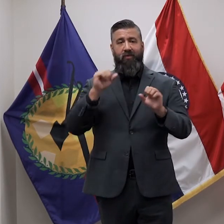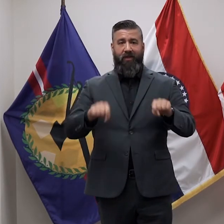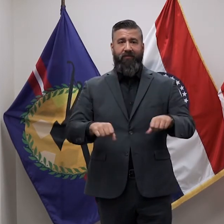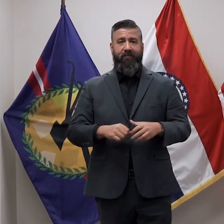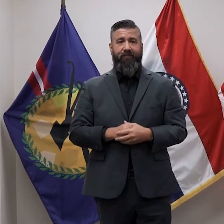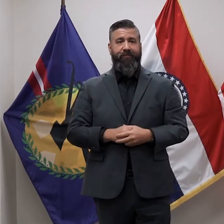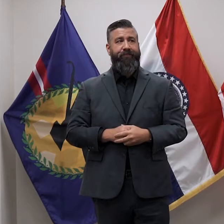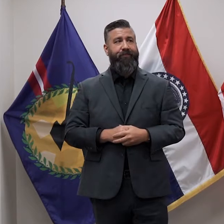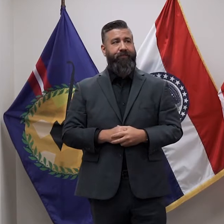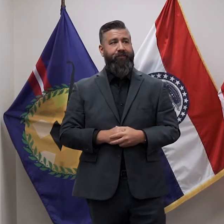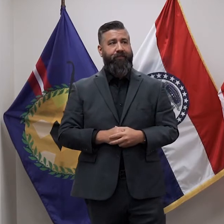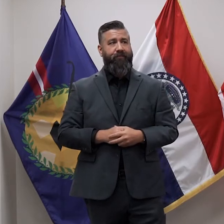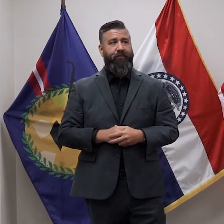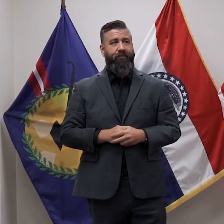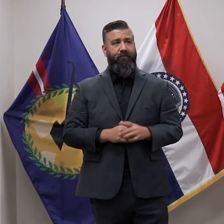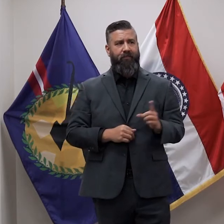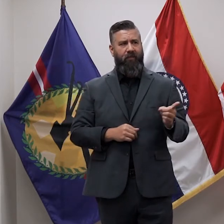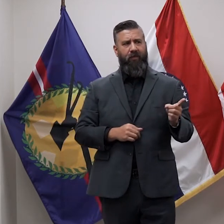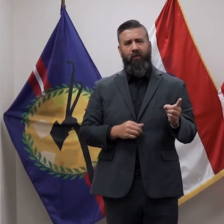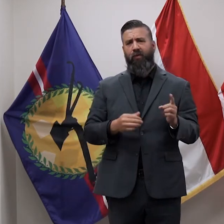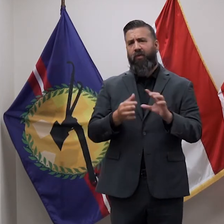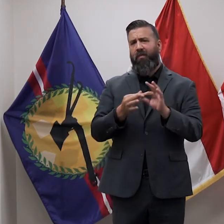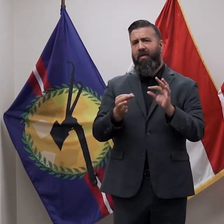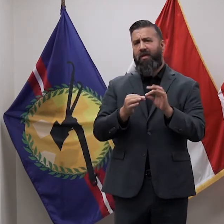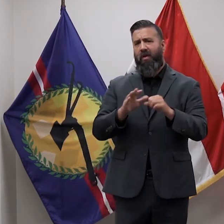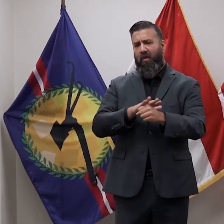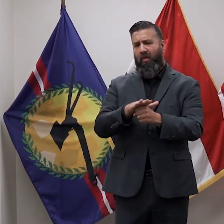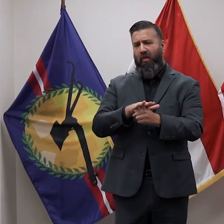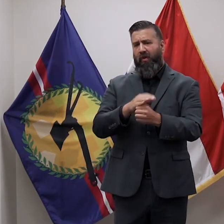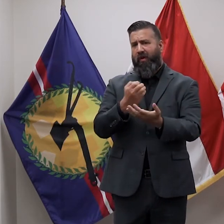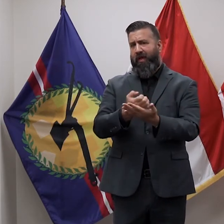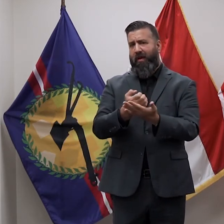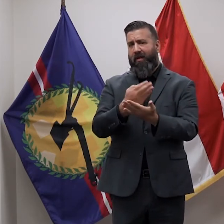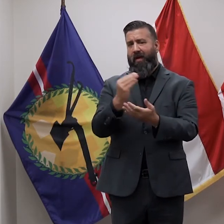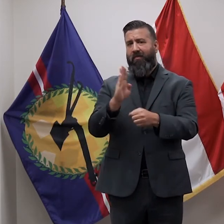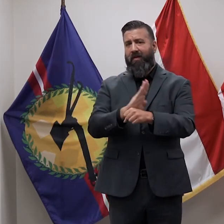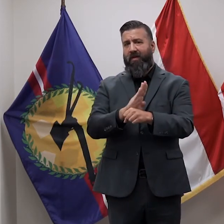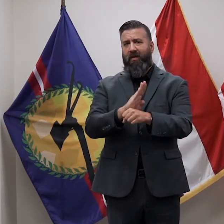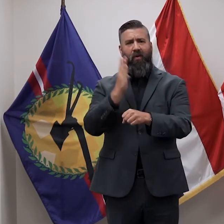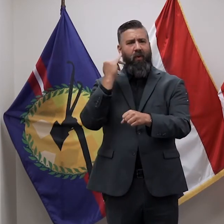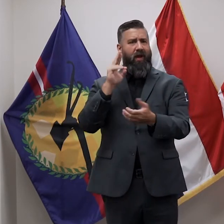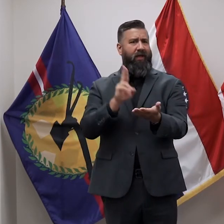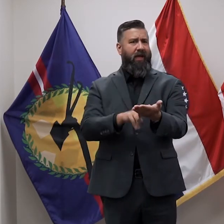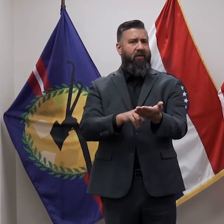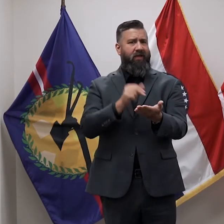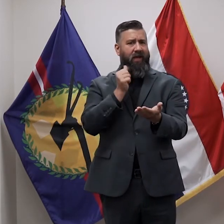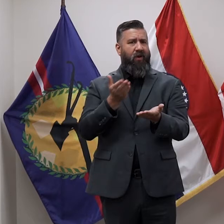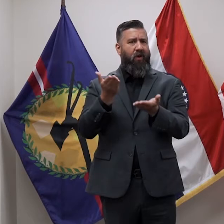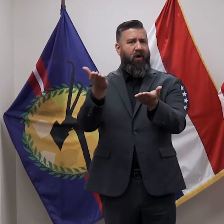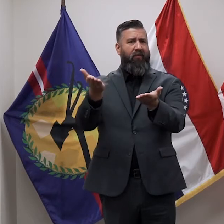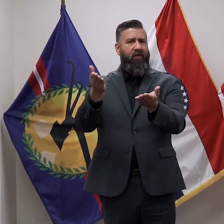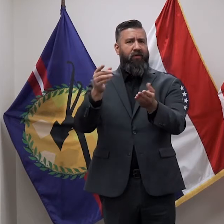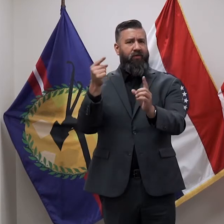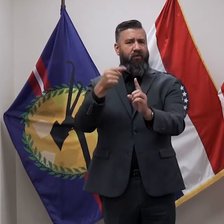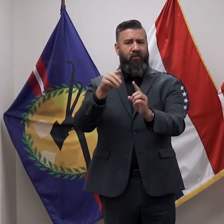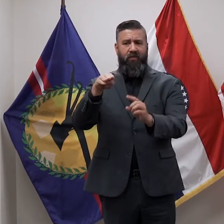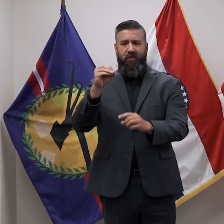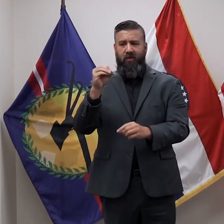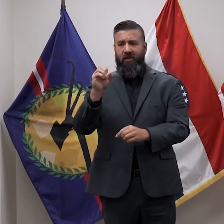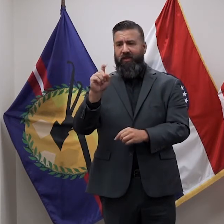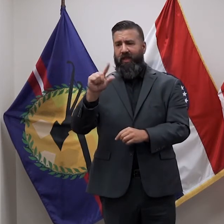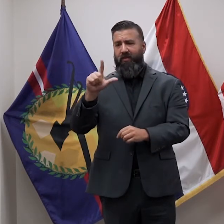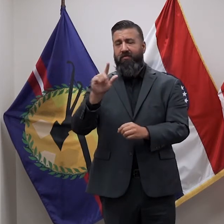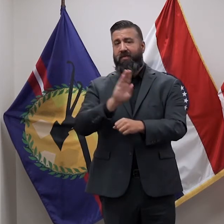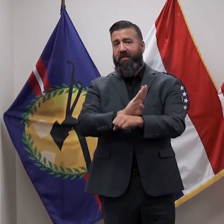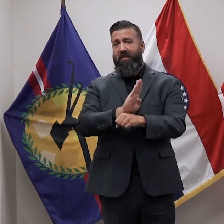can. You mentioned local economy and businesses, but how come this contract was only offered to, it wasn't offered to any Missouri or St. Louis area firms?